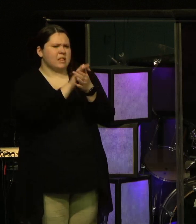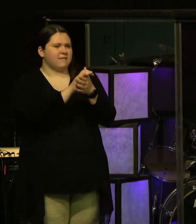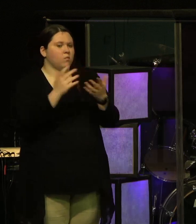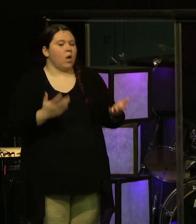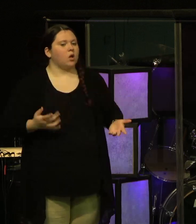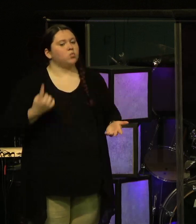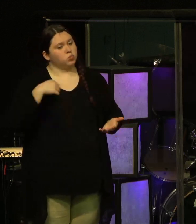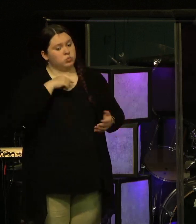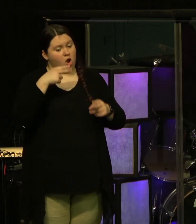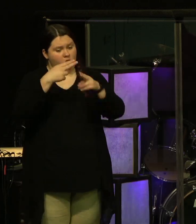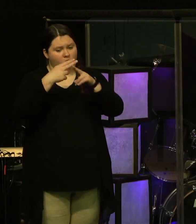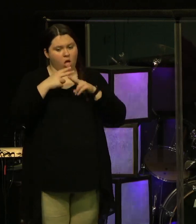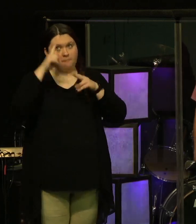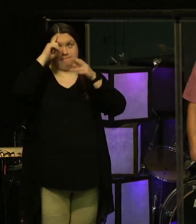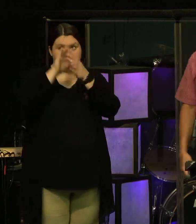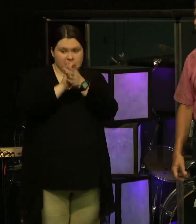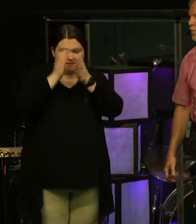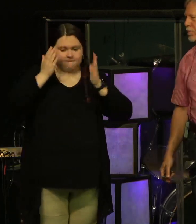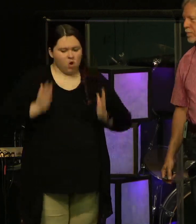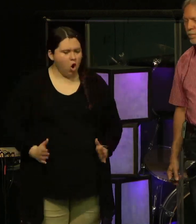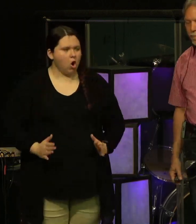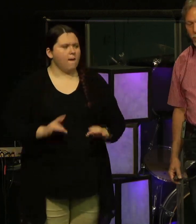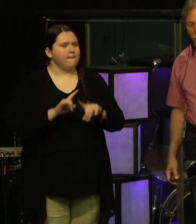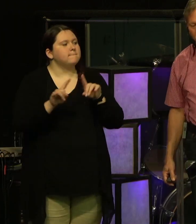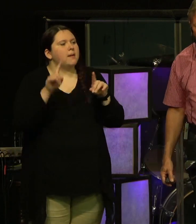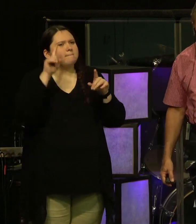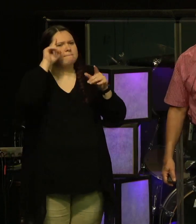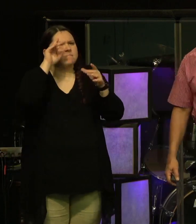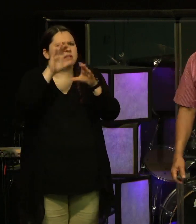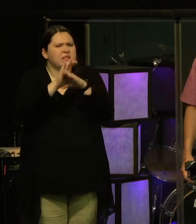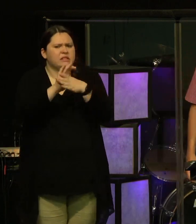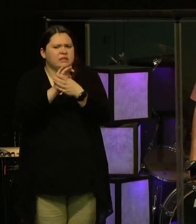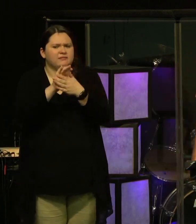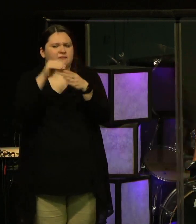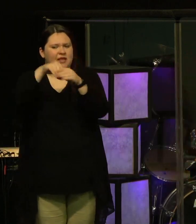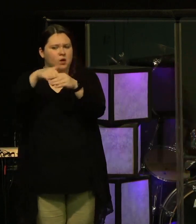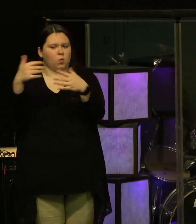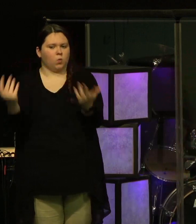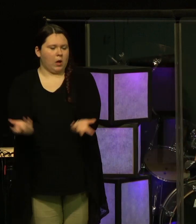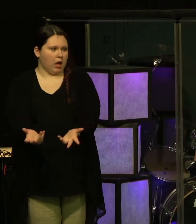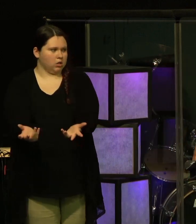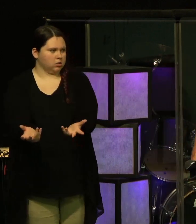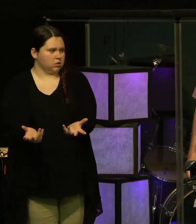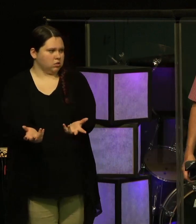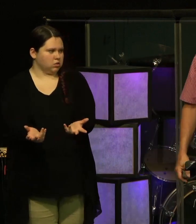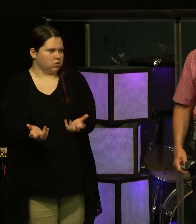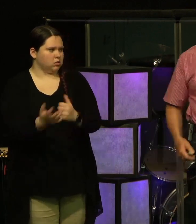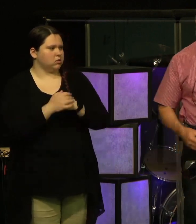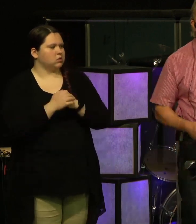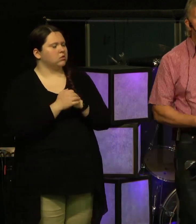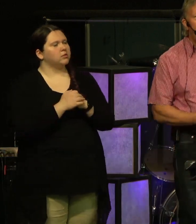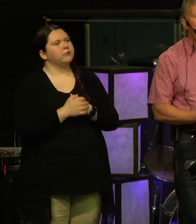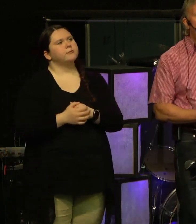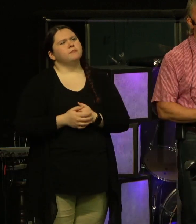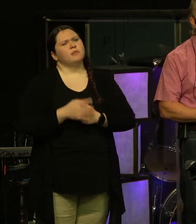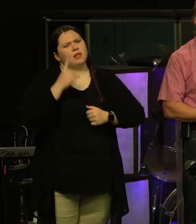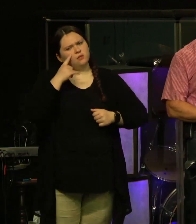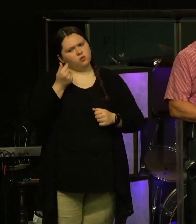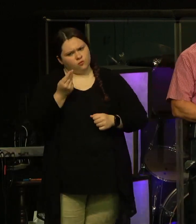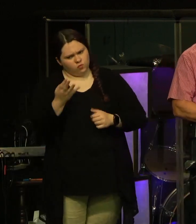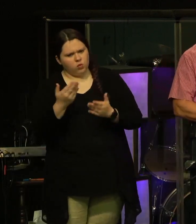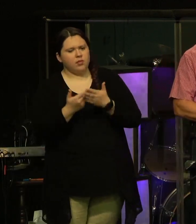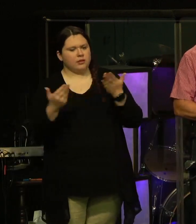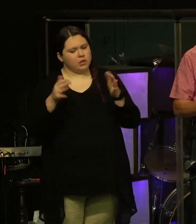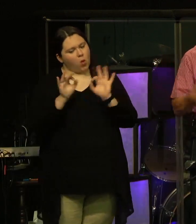call ourselves believers. What are we believing? We believe, I think there are a few things that are